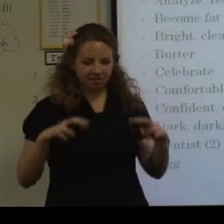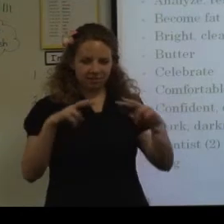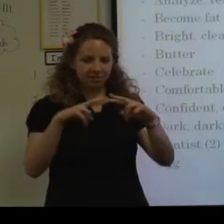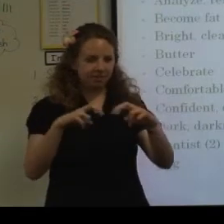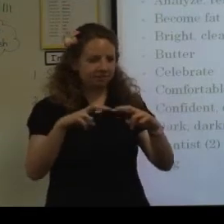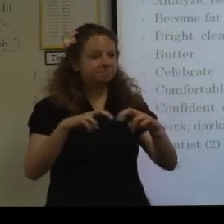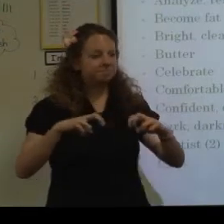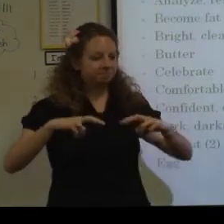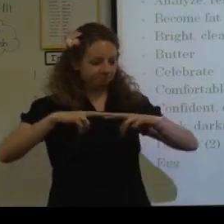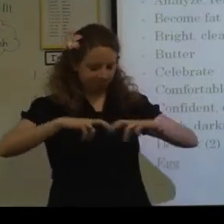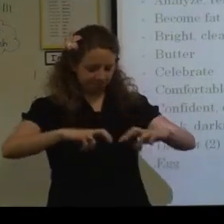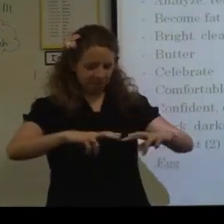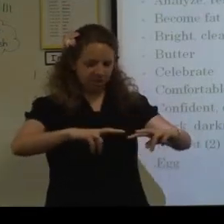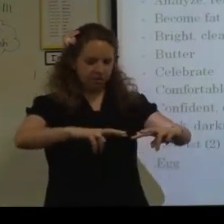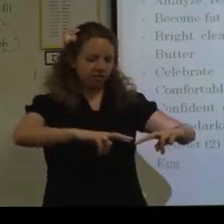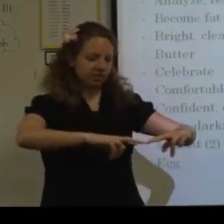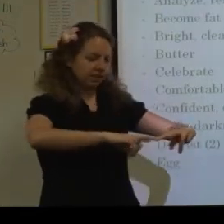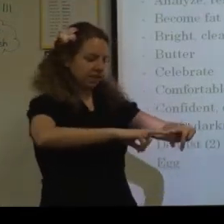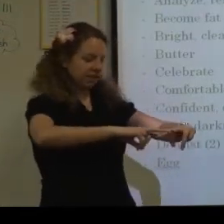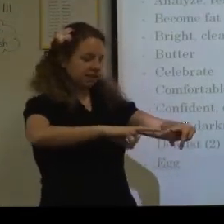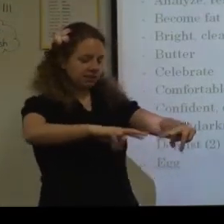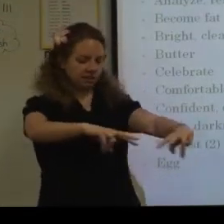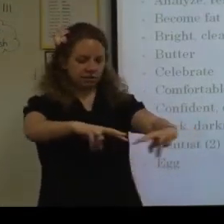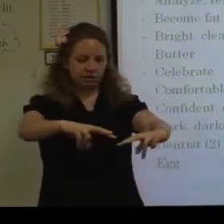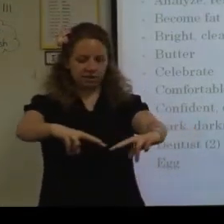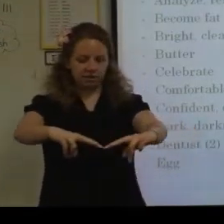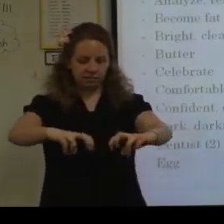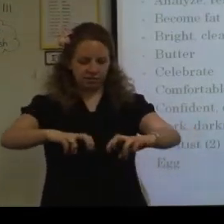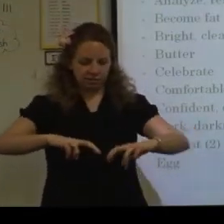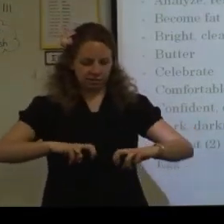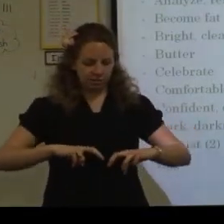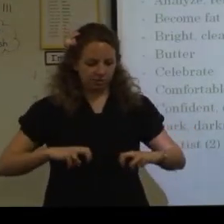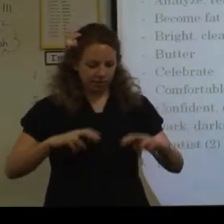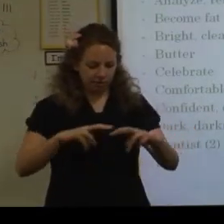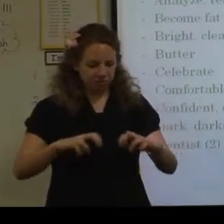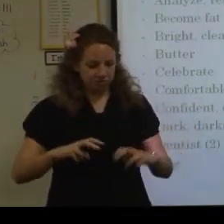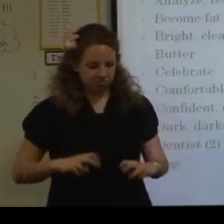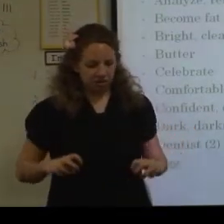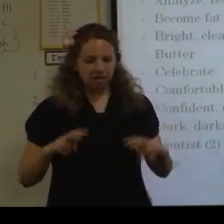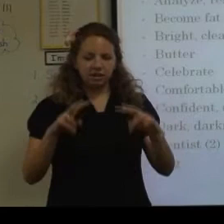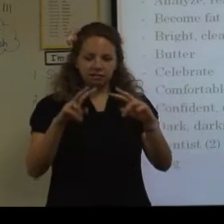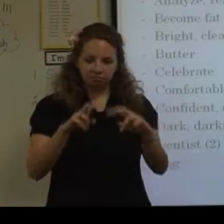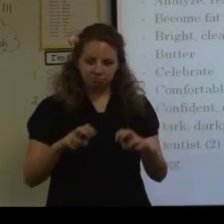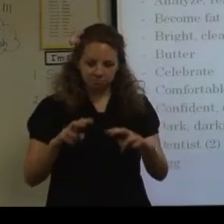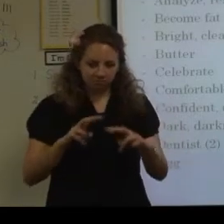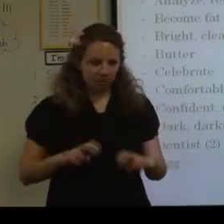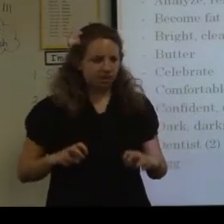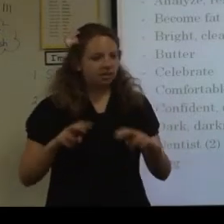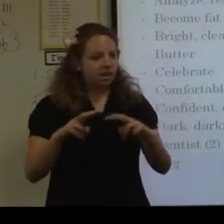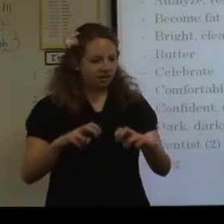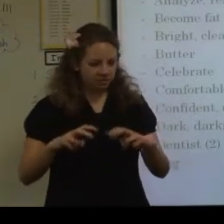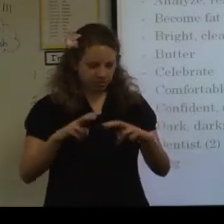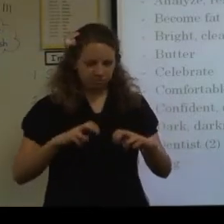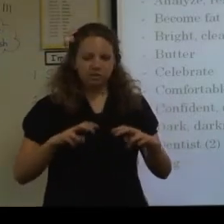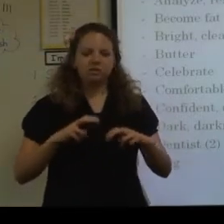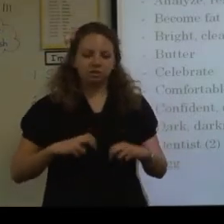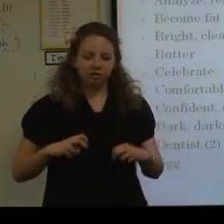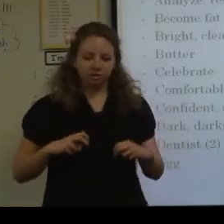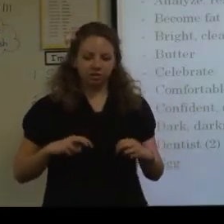this? So it's like here, it's like a straight line in front of you and then going backwards. Like this? Analyze or research.